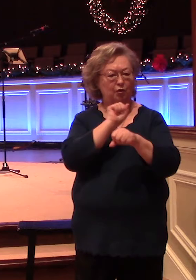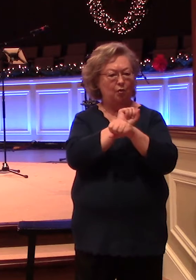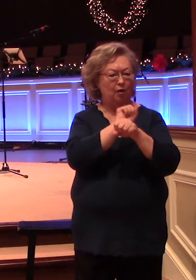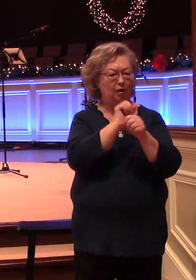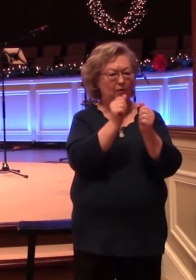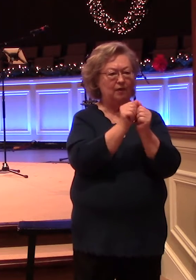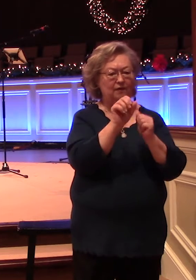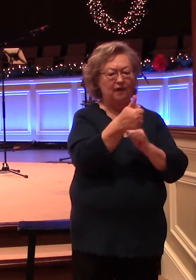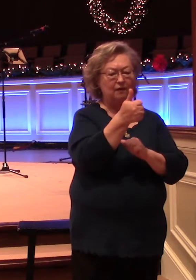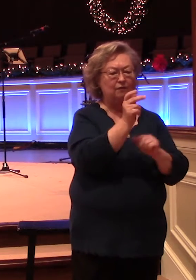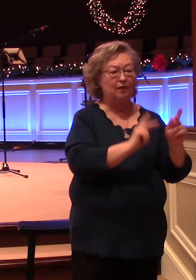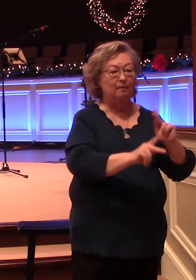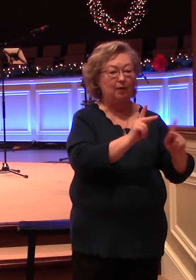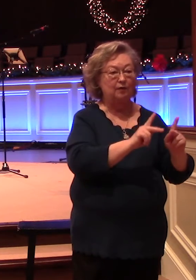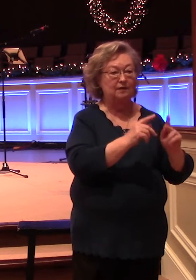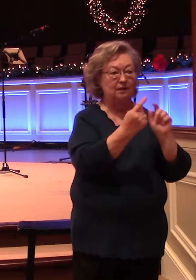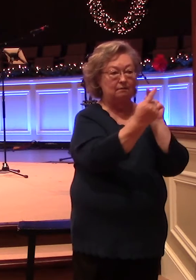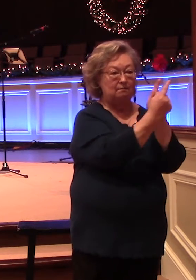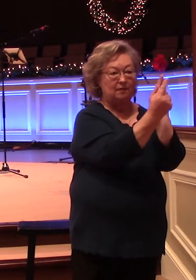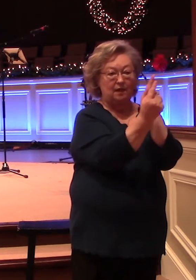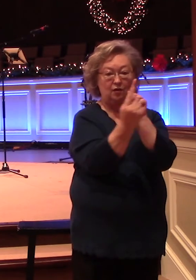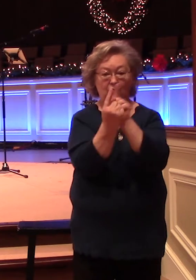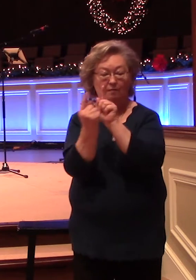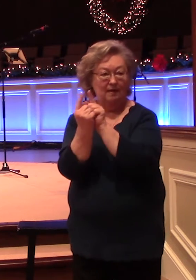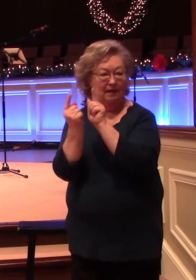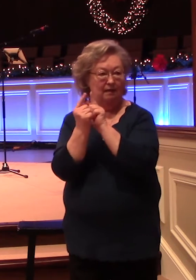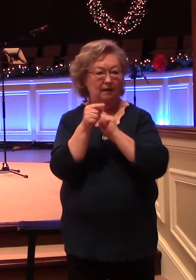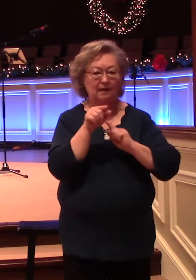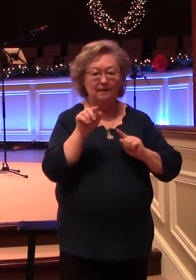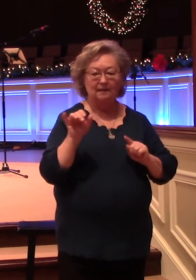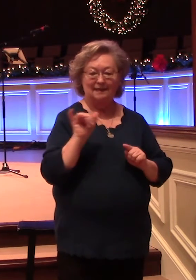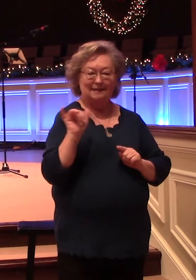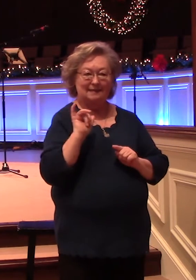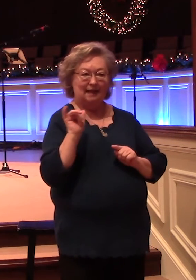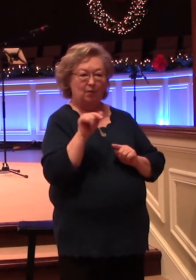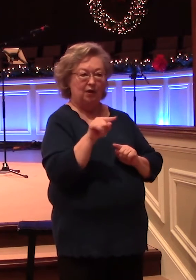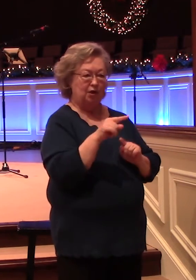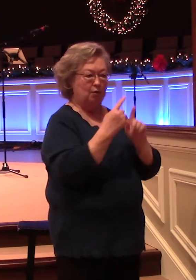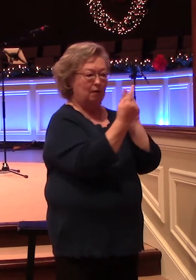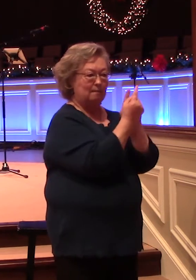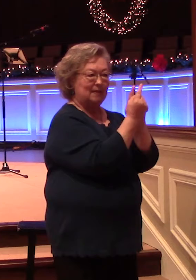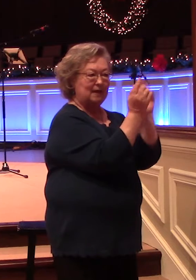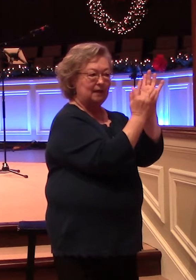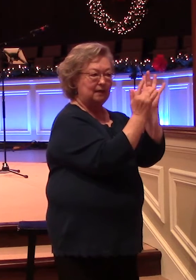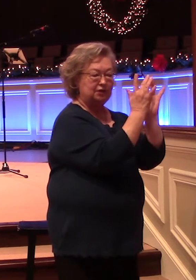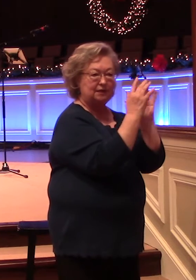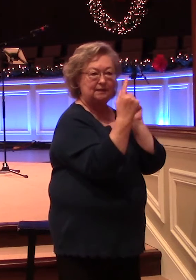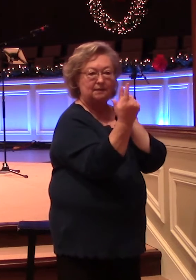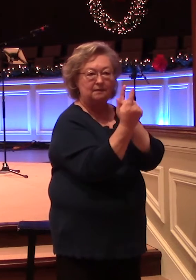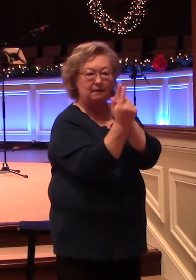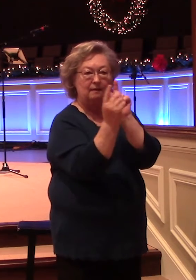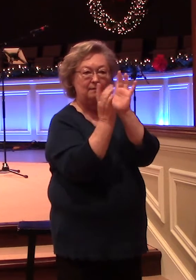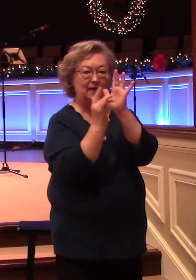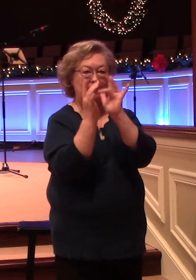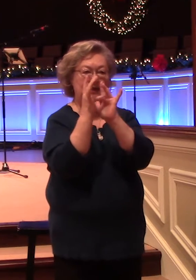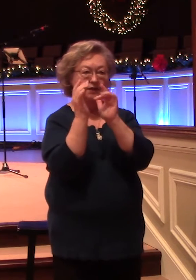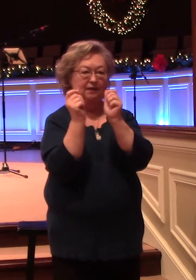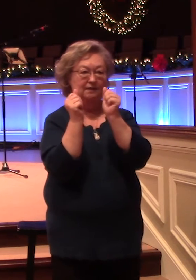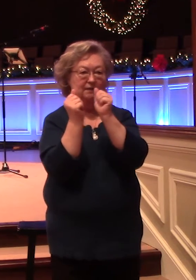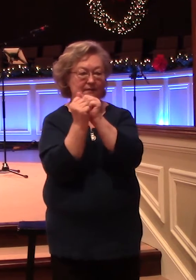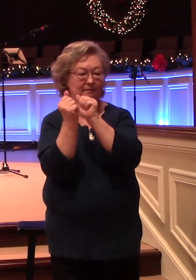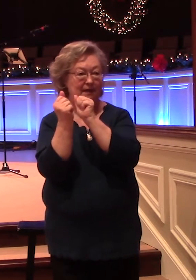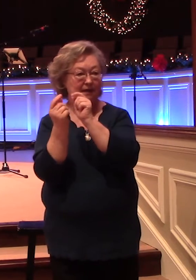Christ. Treat every person you meet to the best of your abilities as though they were Jesus Christ. You think you can do that? And the guy said,